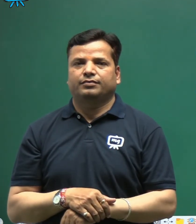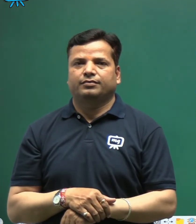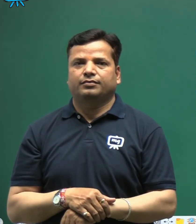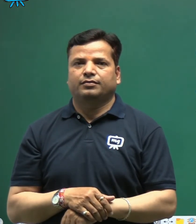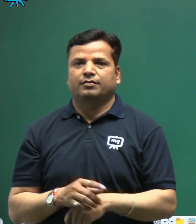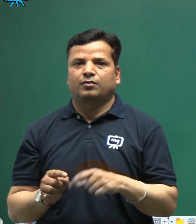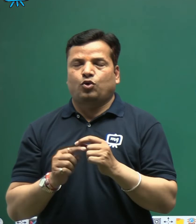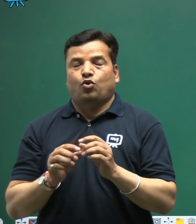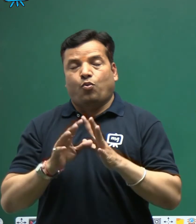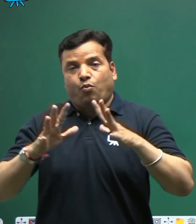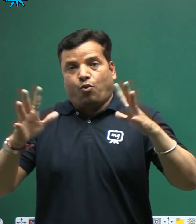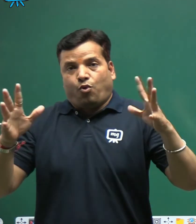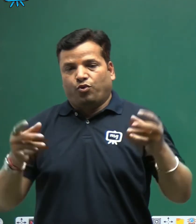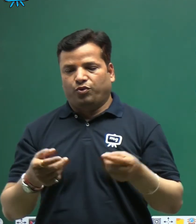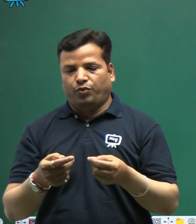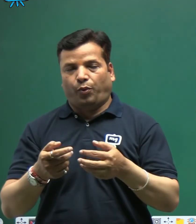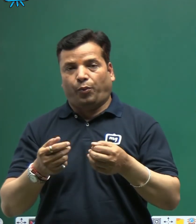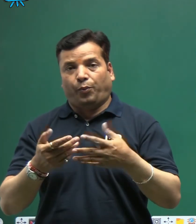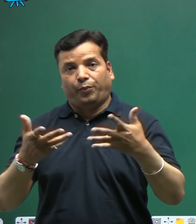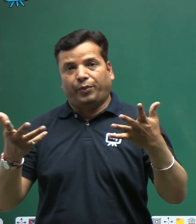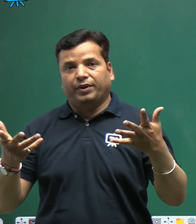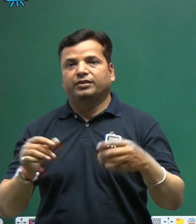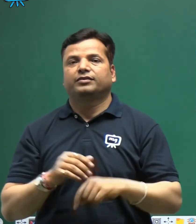the most precious